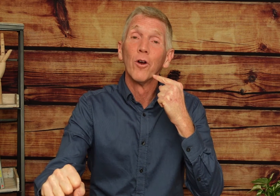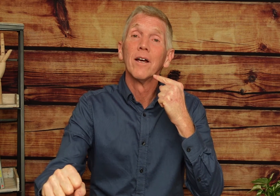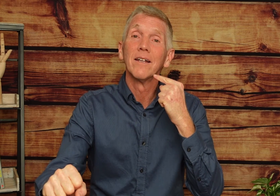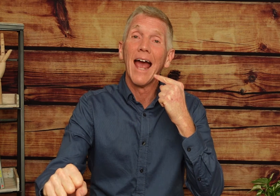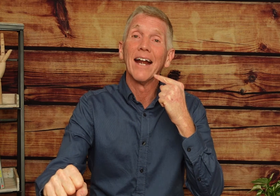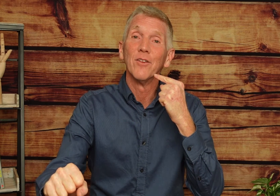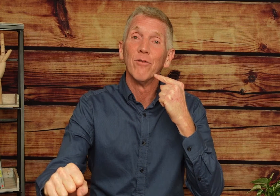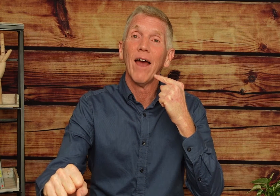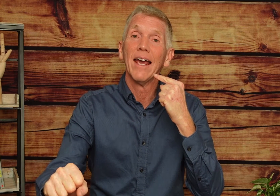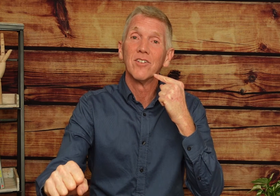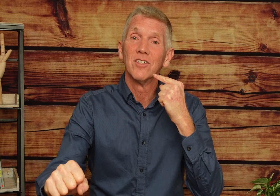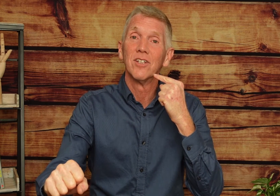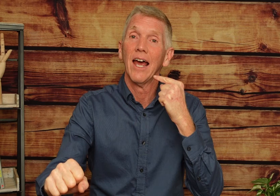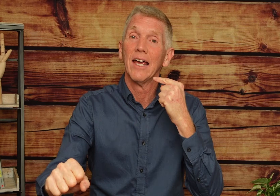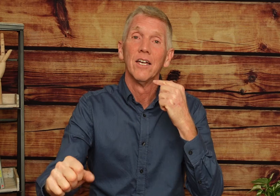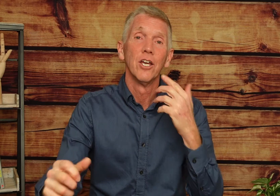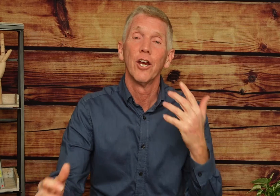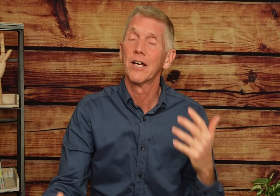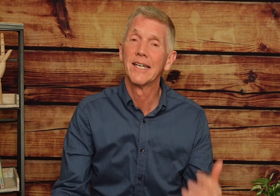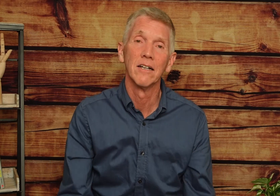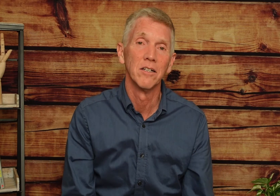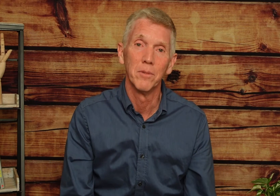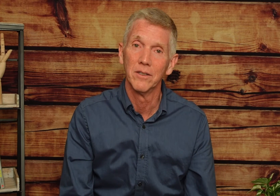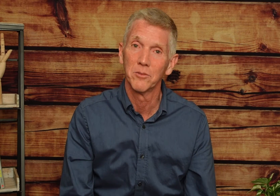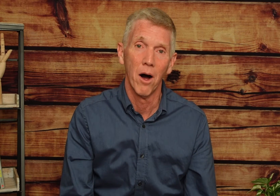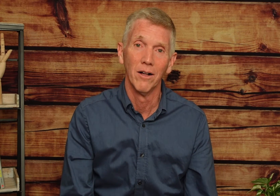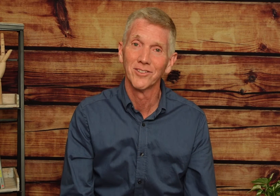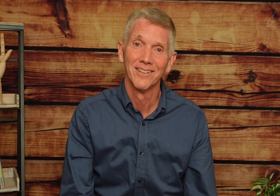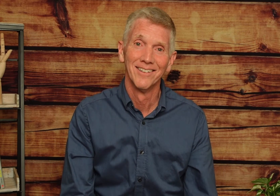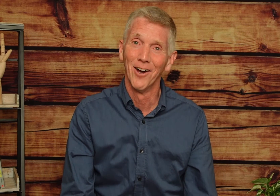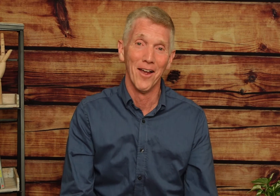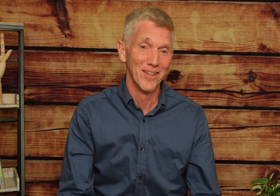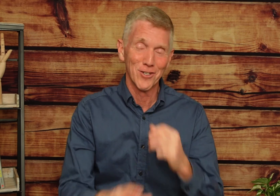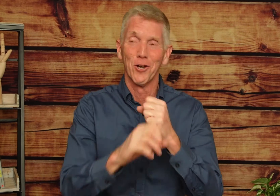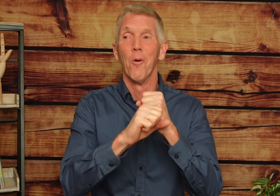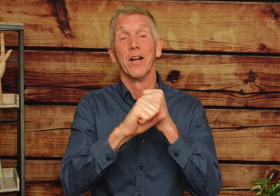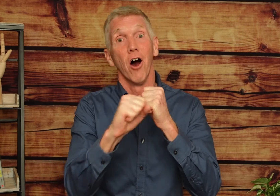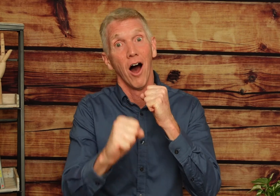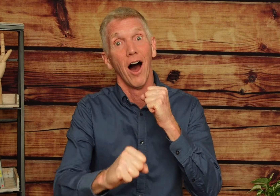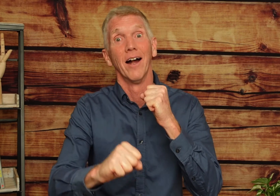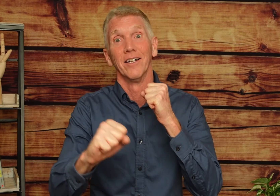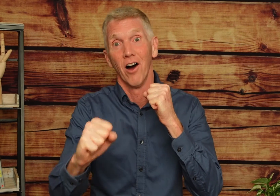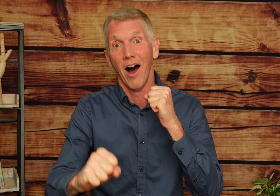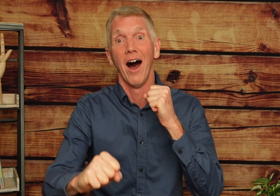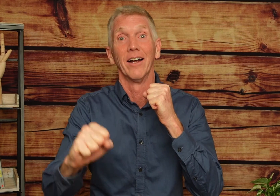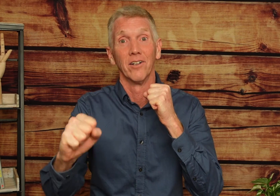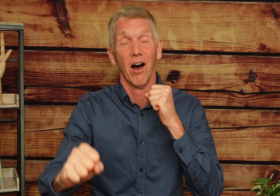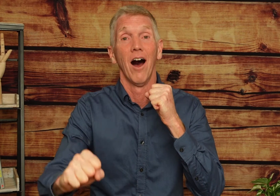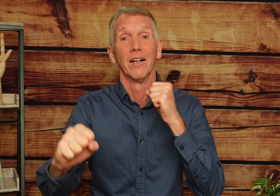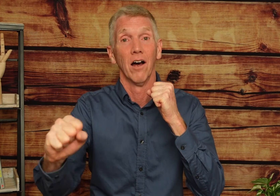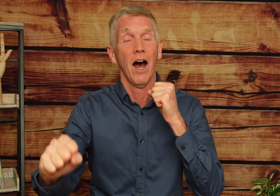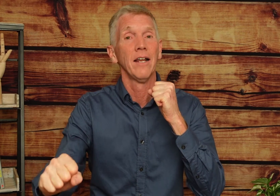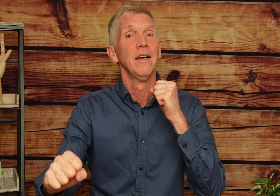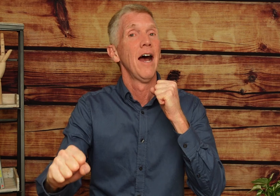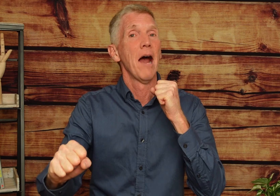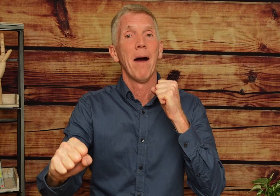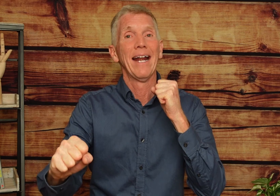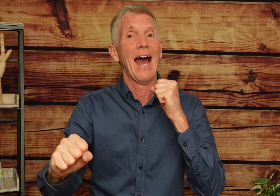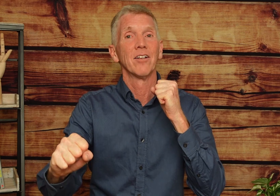really adding the face to say, you're killing me, Smalls. All right, this is going on and on and on and on. I might add a sign to